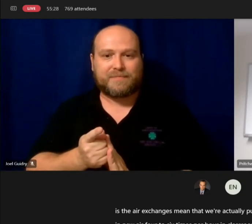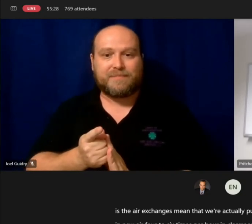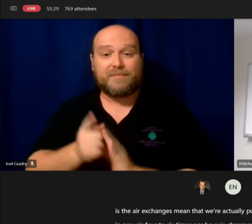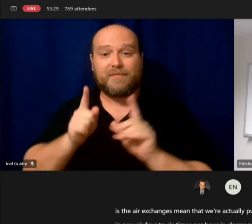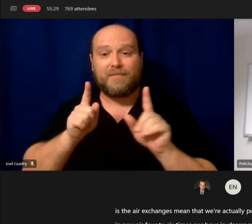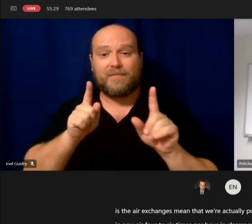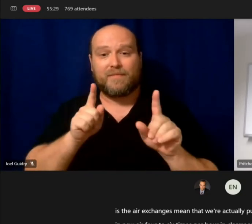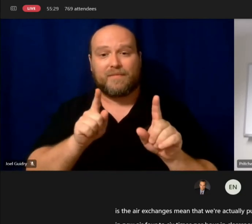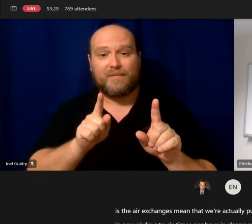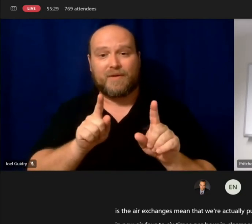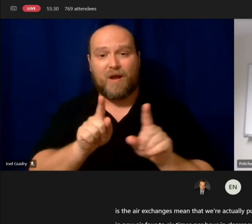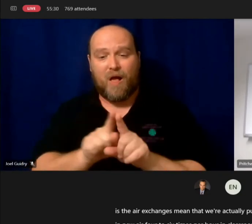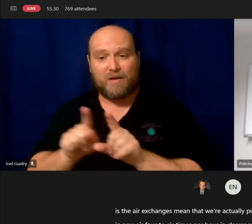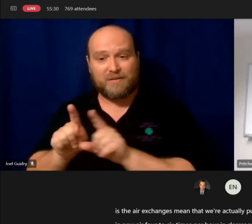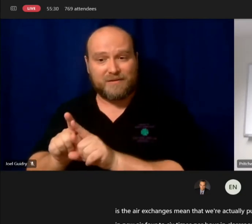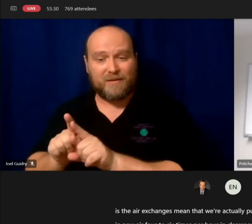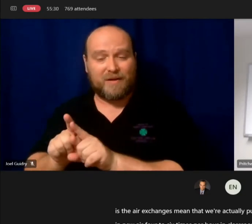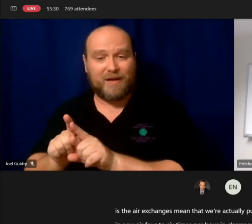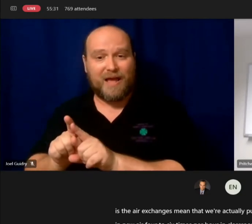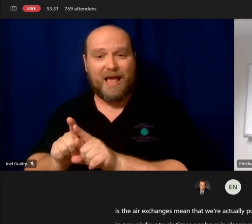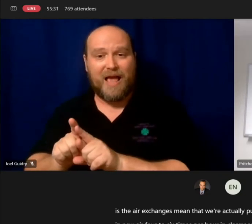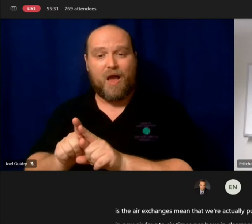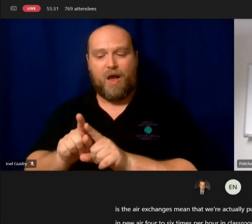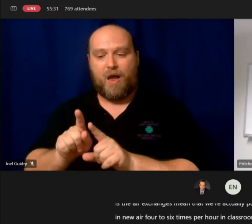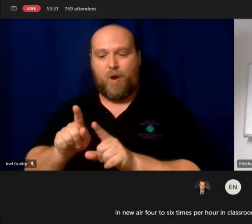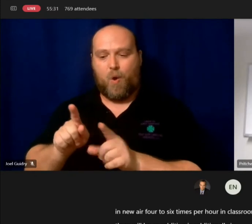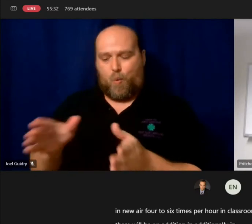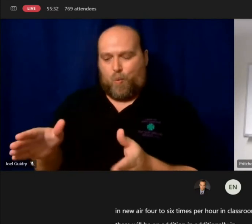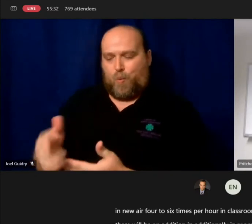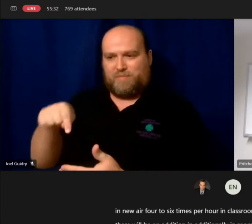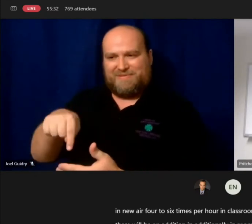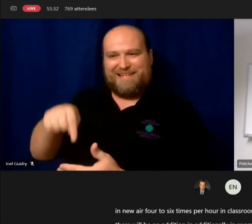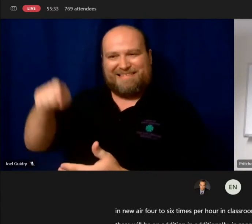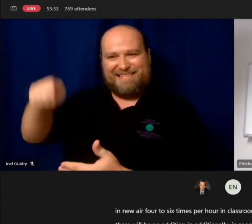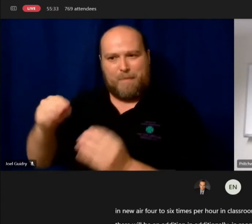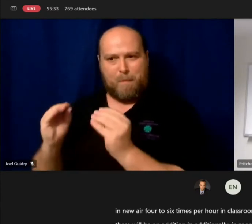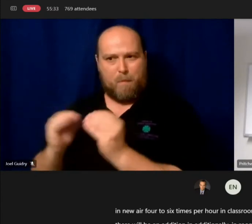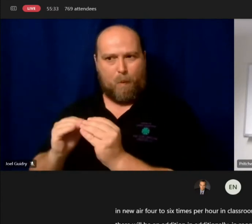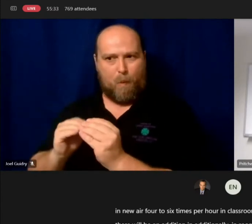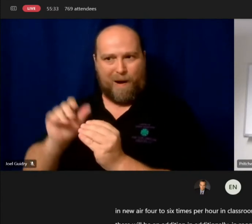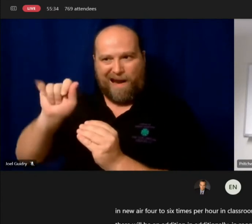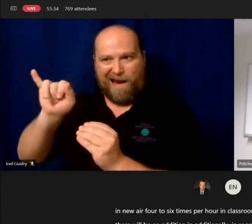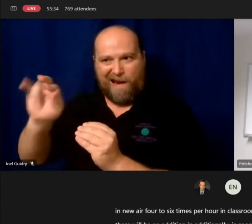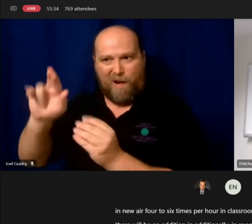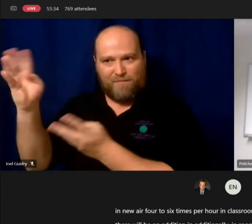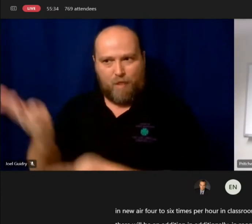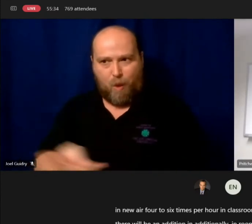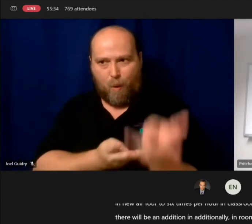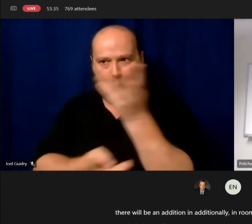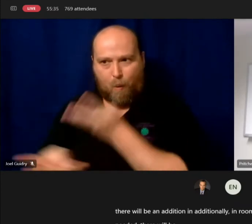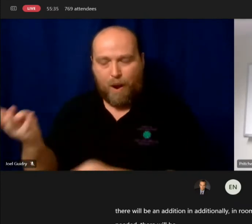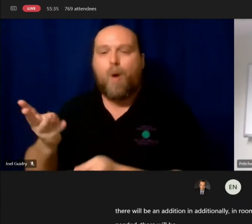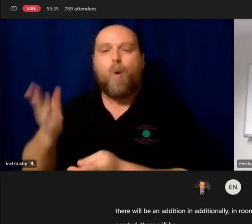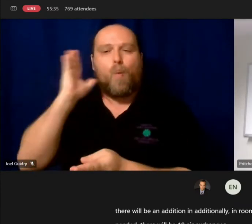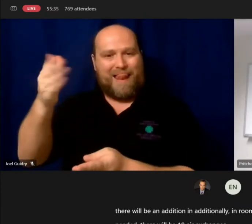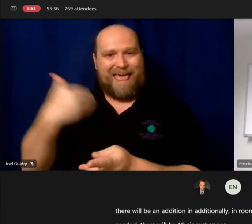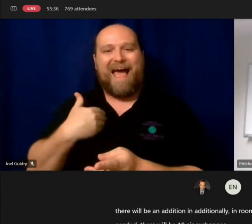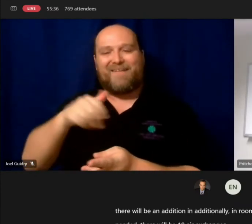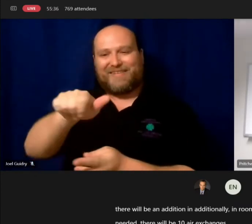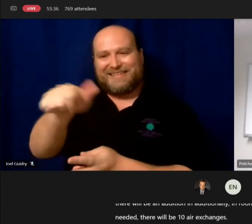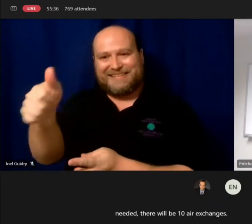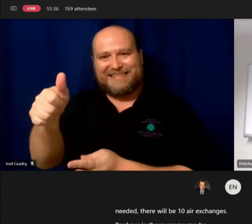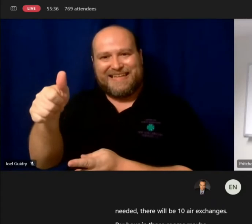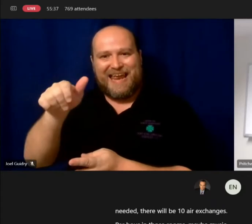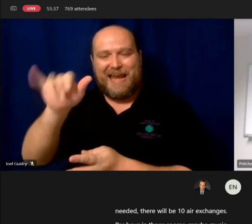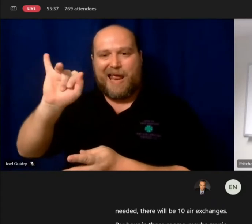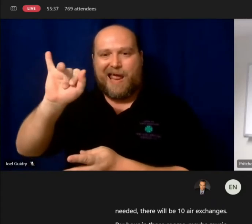additionally in rooms where more airflow may be needed, there'll be 10 air exchanges per hour. And those rooms may be music rooms or